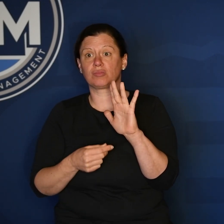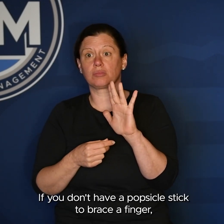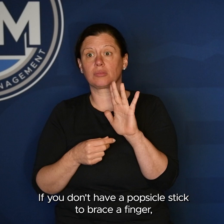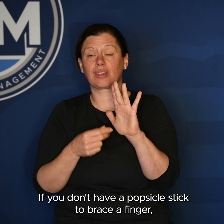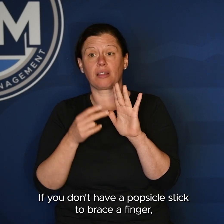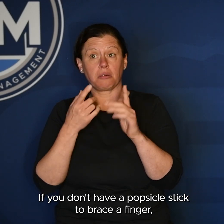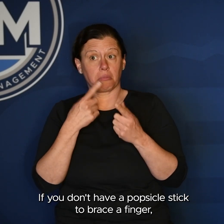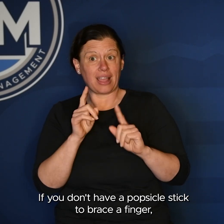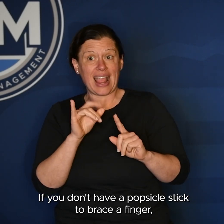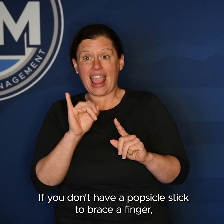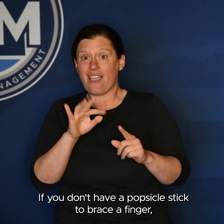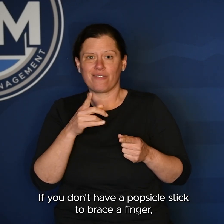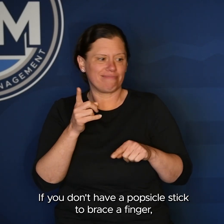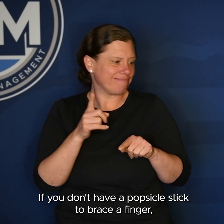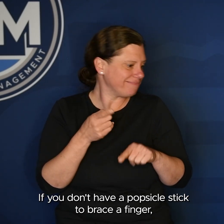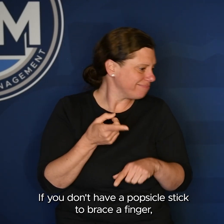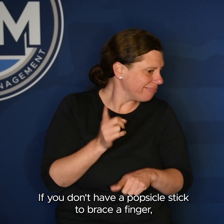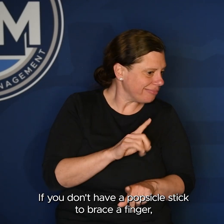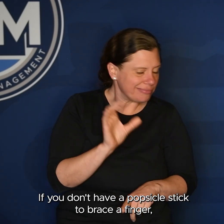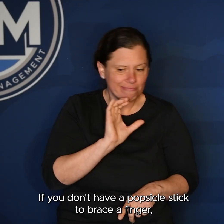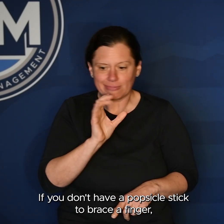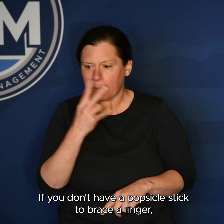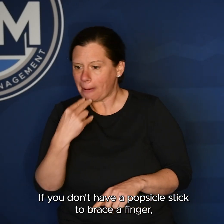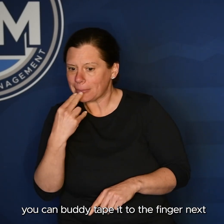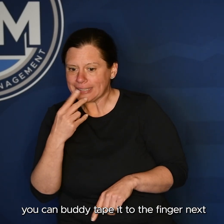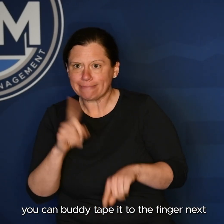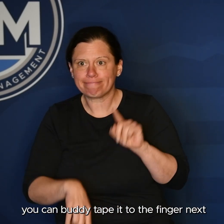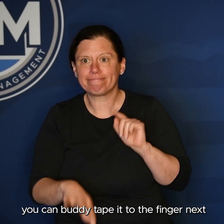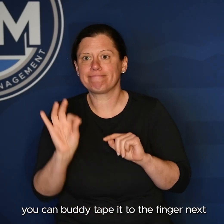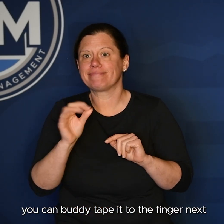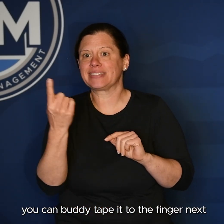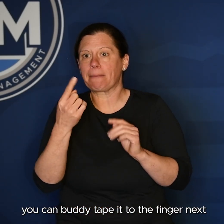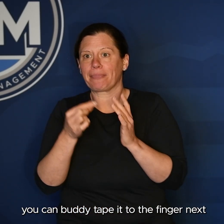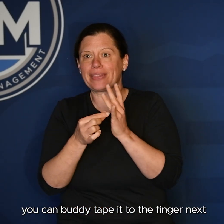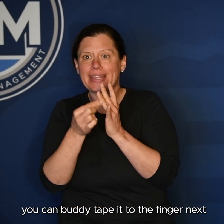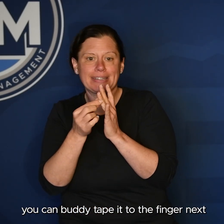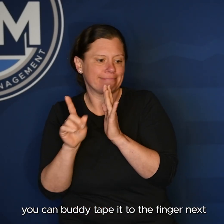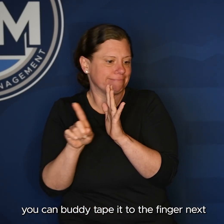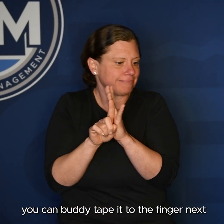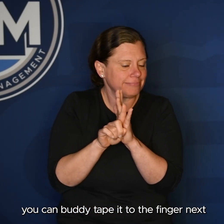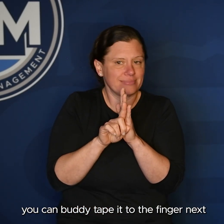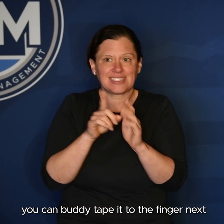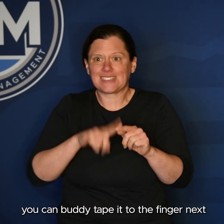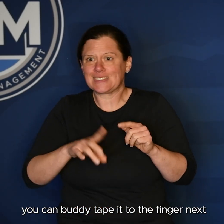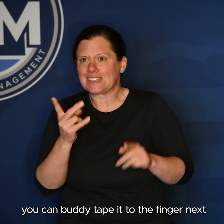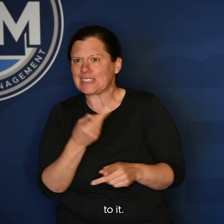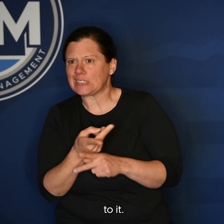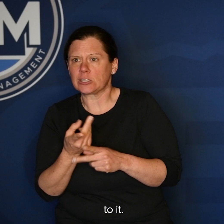If you don't have a popsicle stick to brace a finger, you can buddy tape it to the finger next to it.